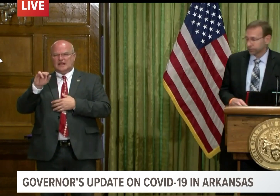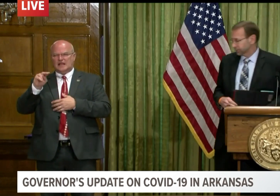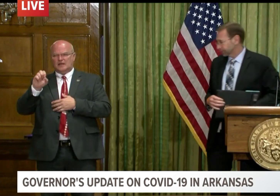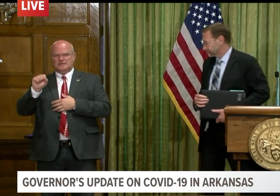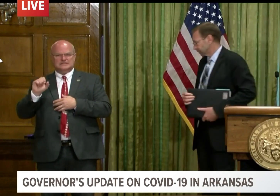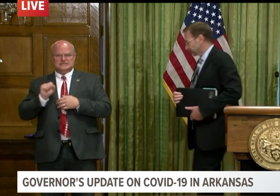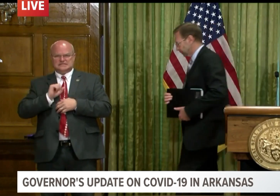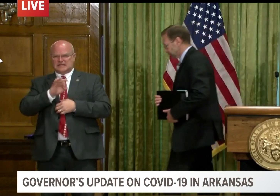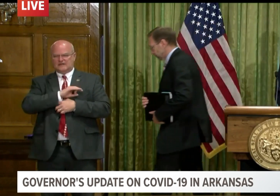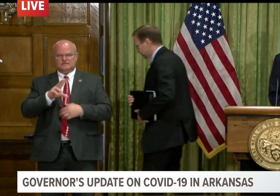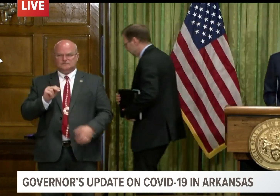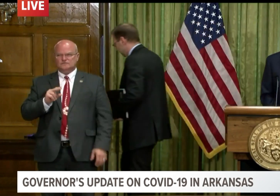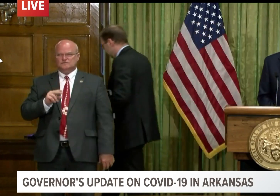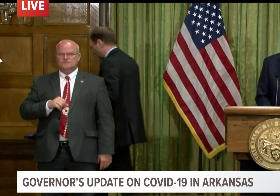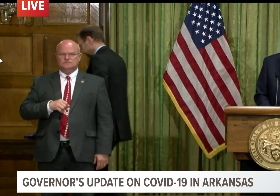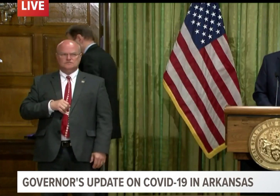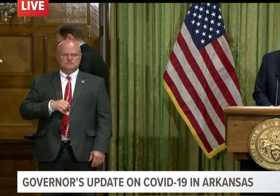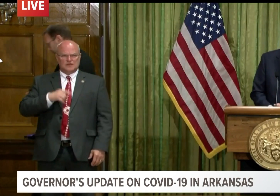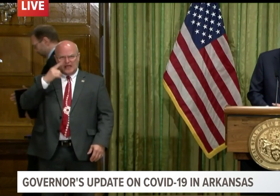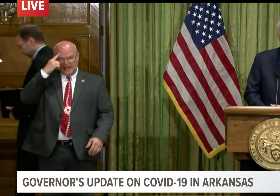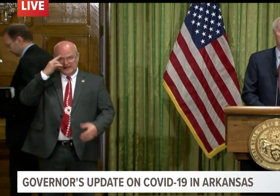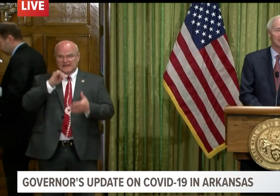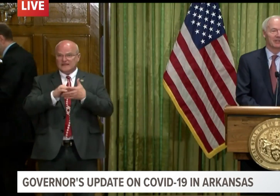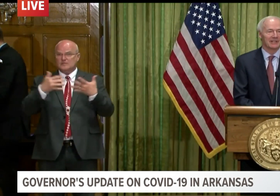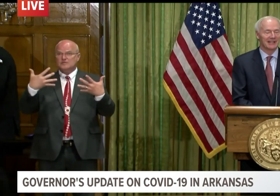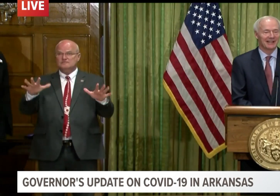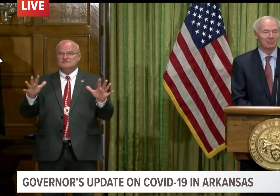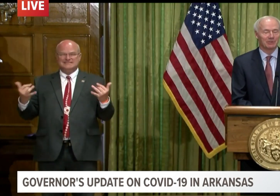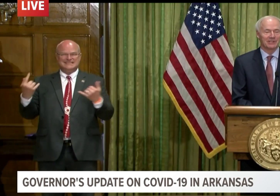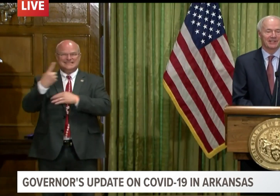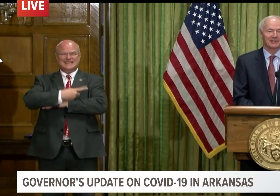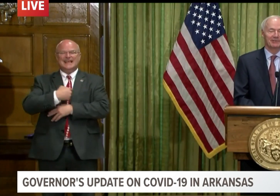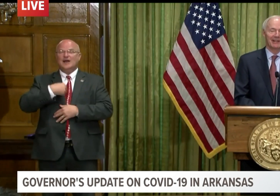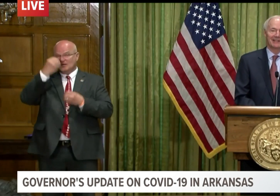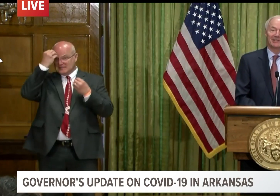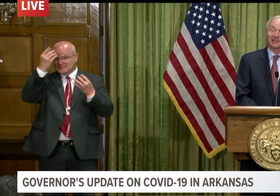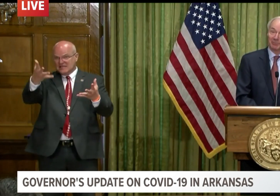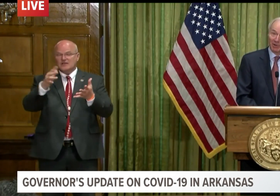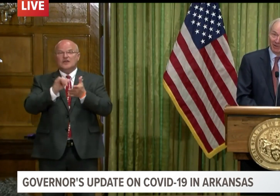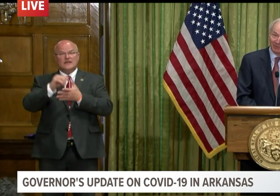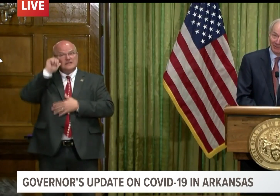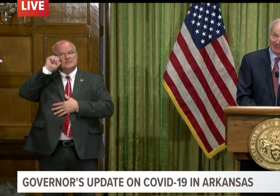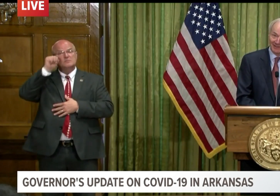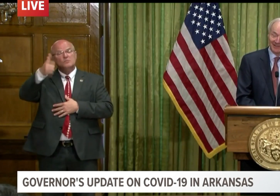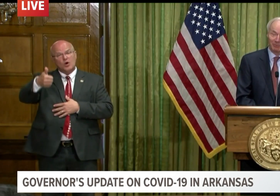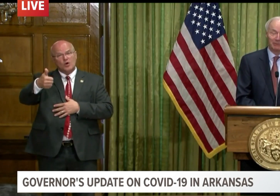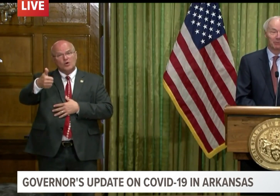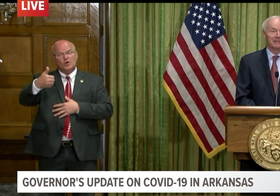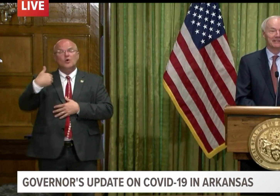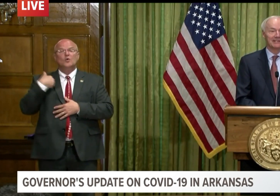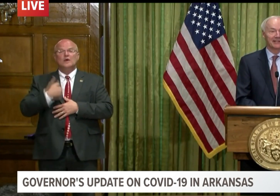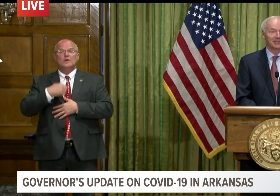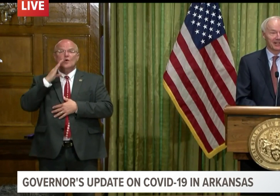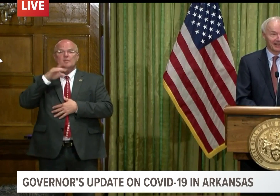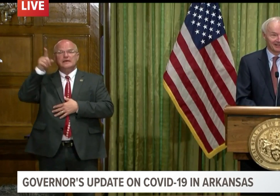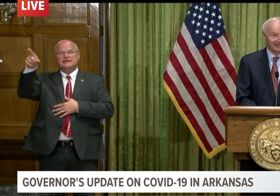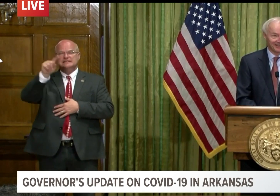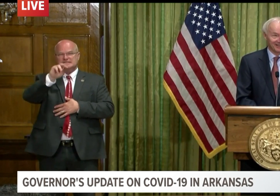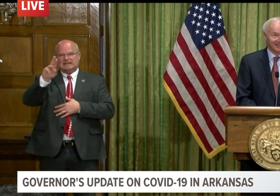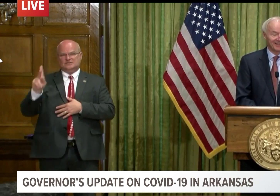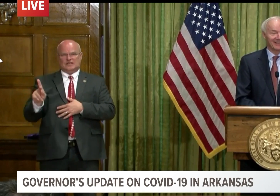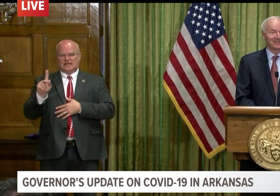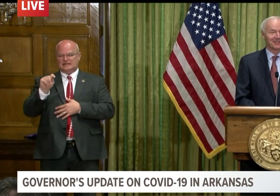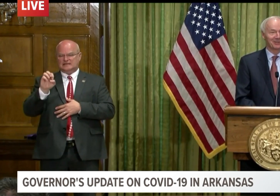staff. Okay, I think that will be good for today. I will tell you that tomorrow we will be in